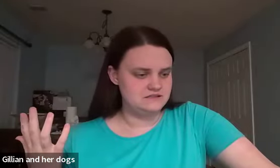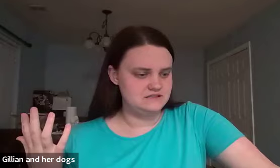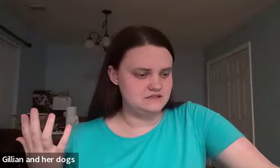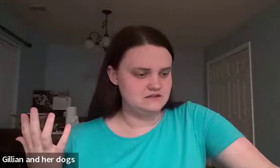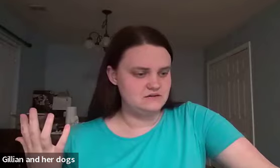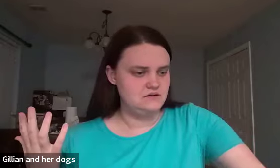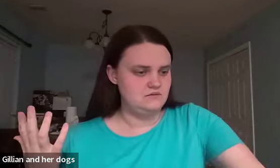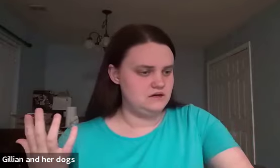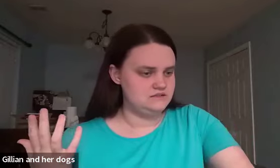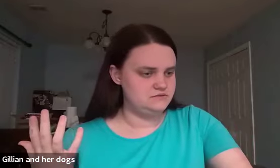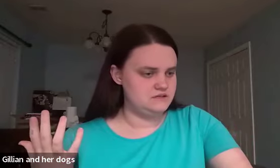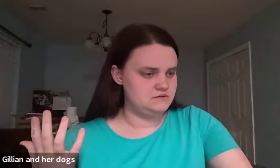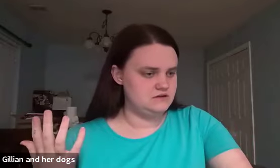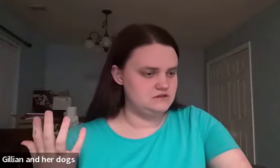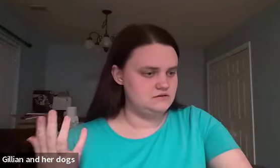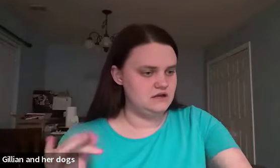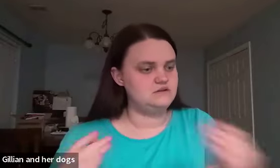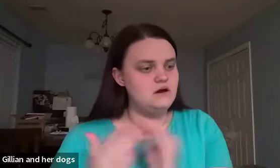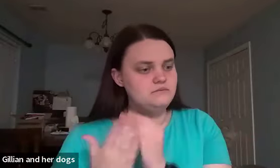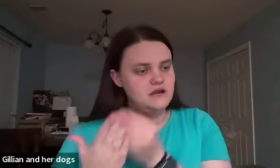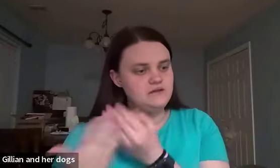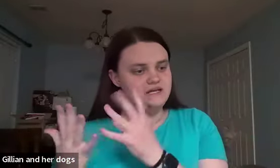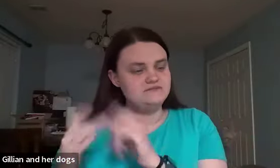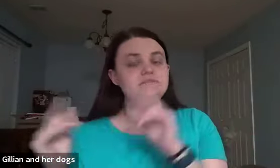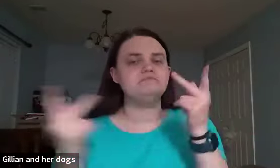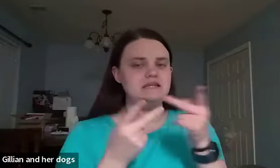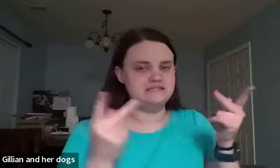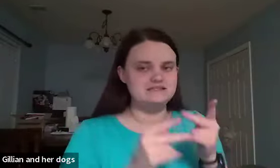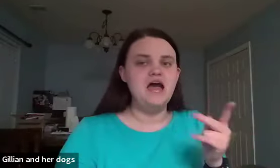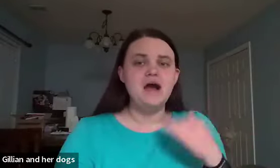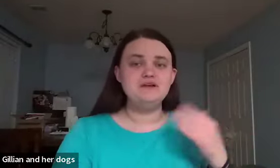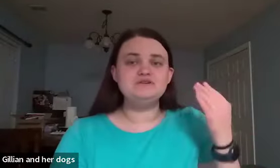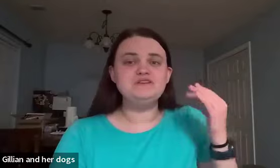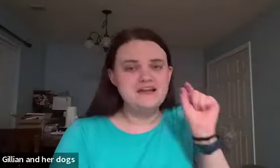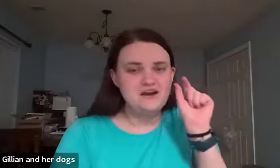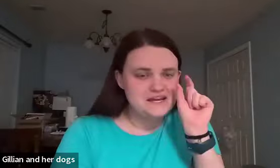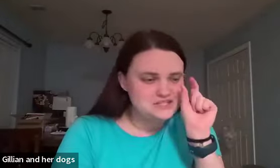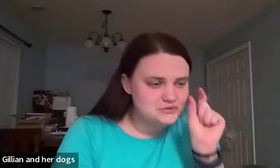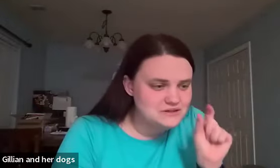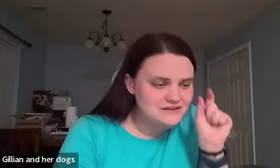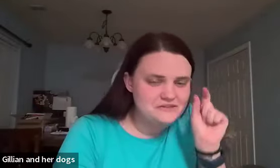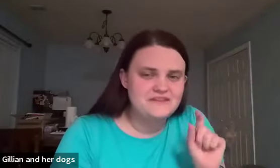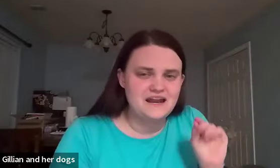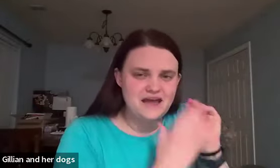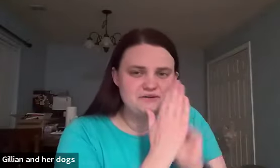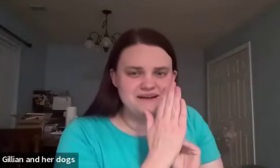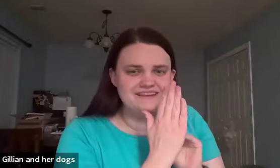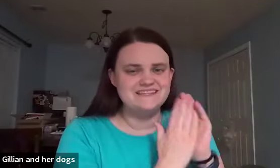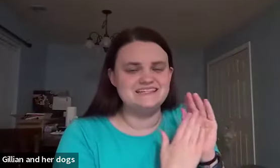let's see. What else did we say we were gonna do? Okay, so now the money's for places. I'm like Yeah. relying on that short little thing that I have on my list that